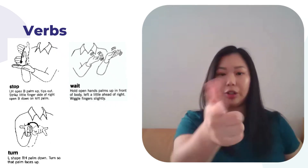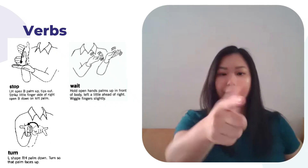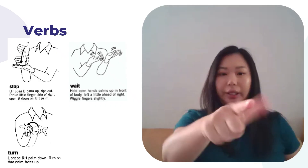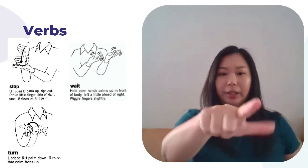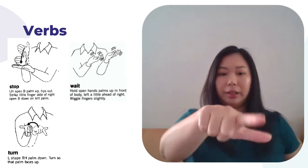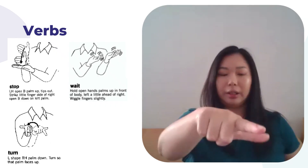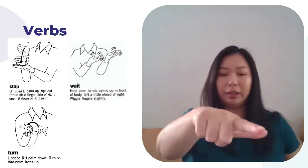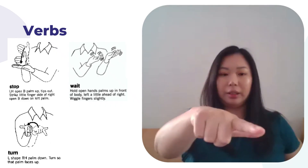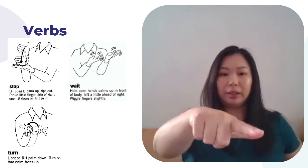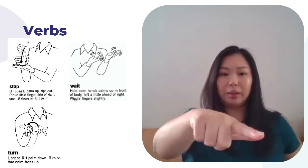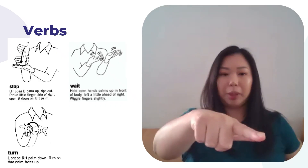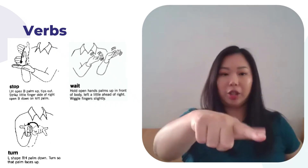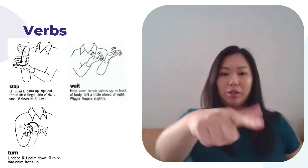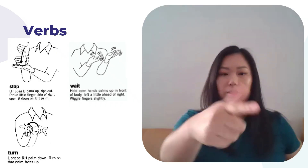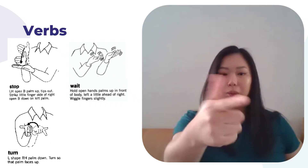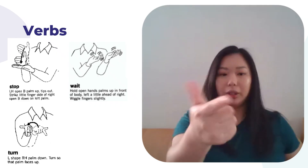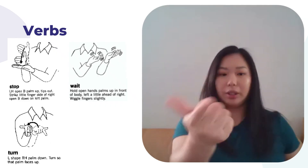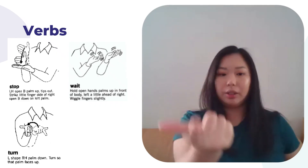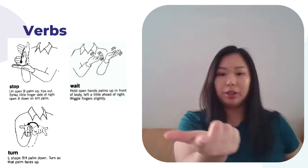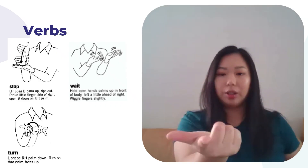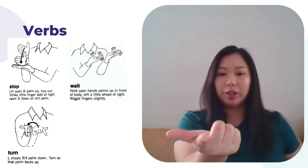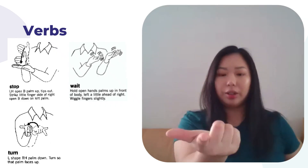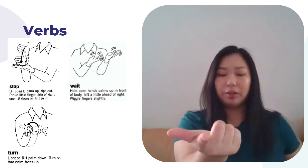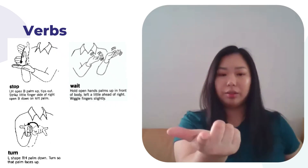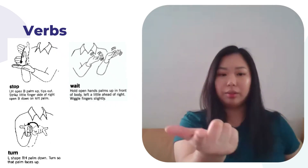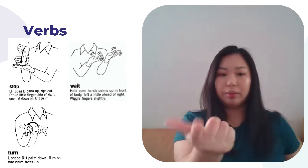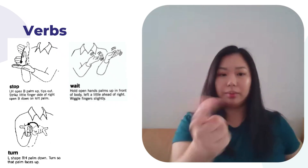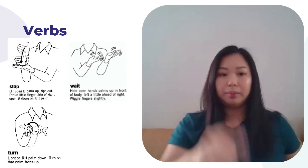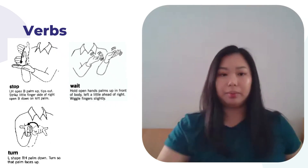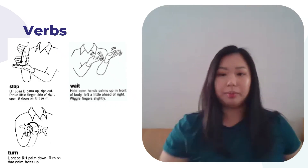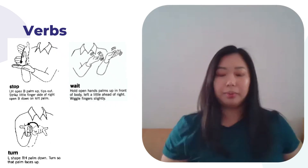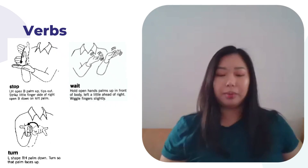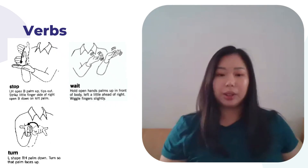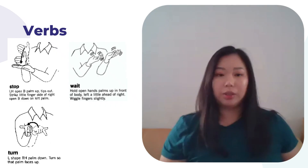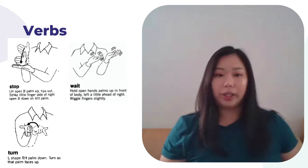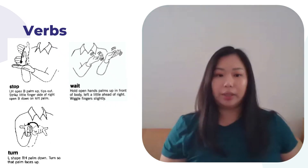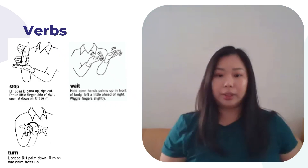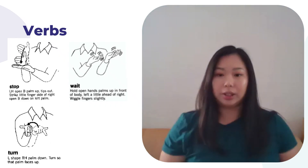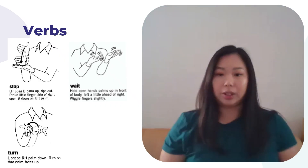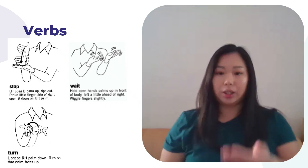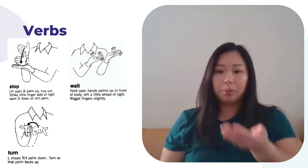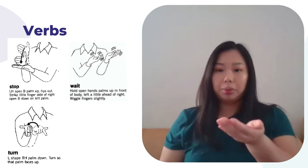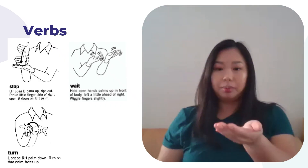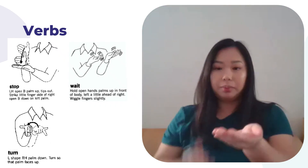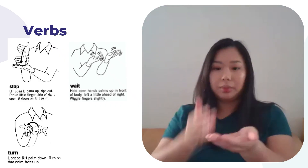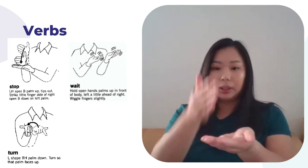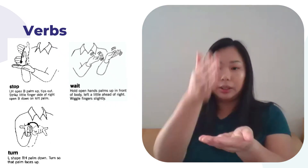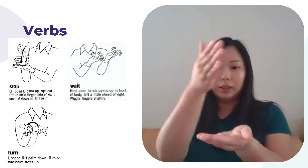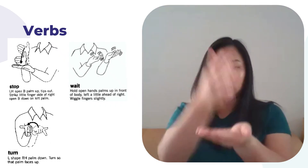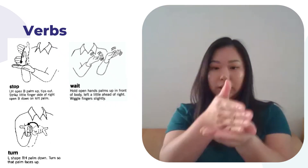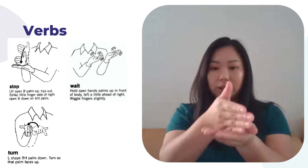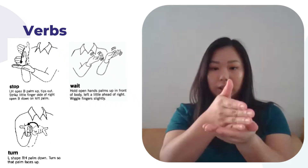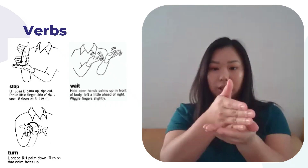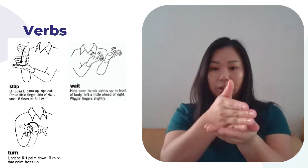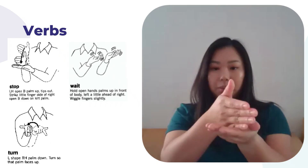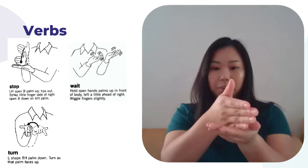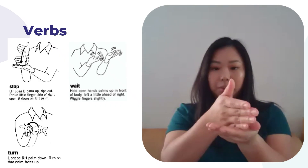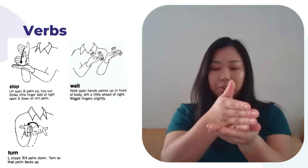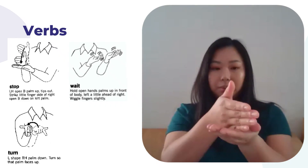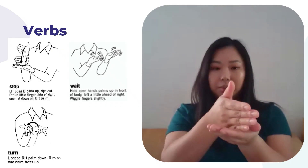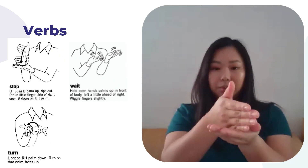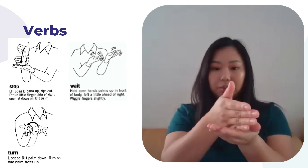you're turning the page of a book. Turn. So we have stop,